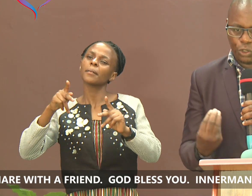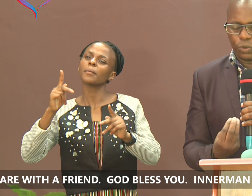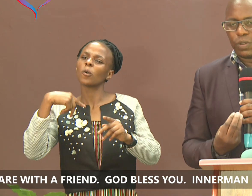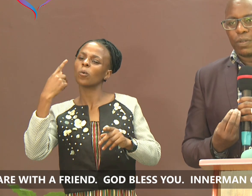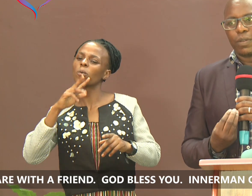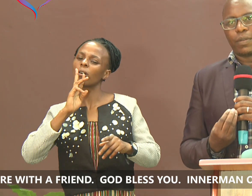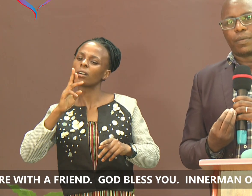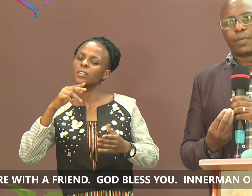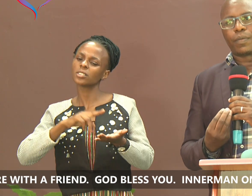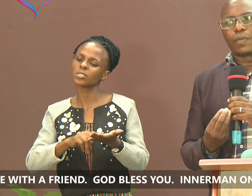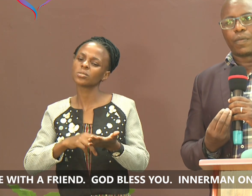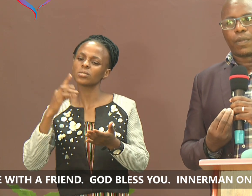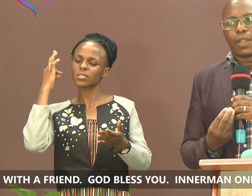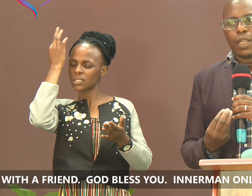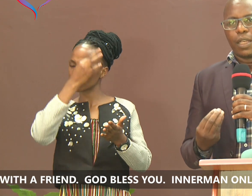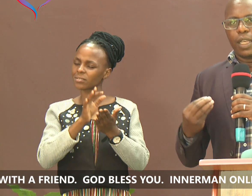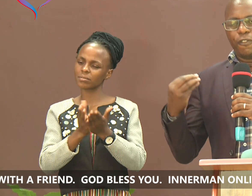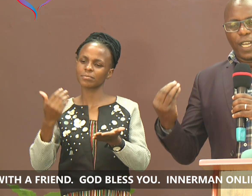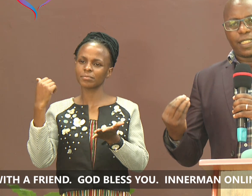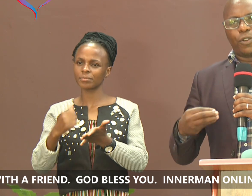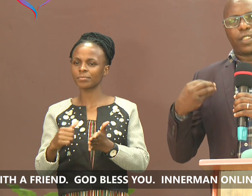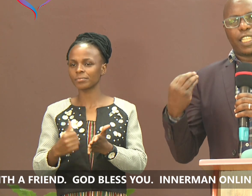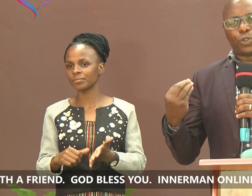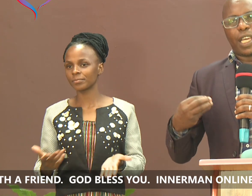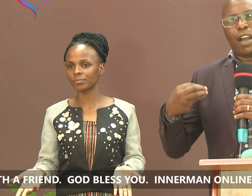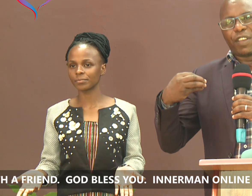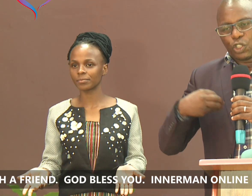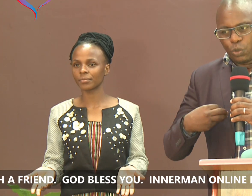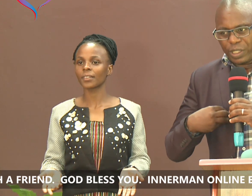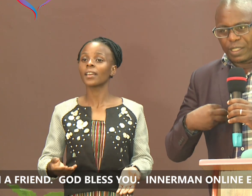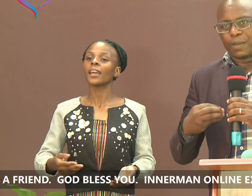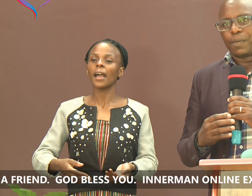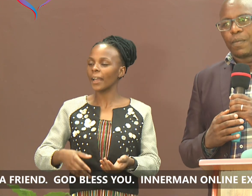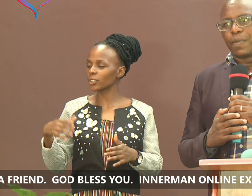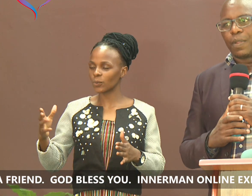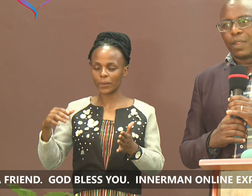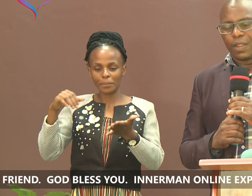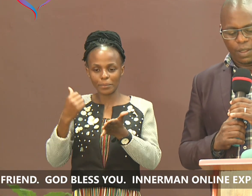are the issue. Naye abantu abakozesa Facebook we bayina obuzibu. In fact, they are not the issue, they have issues.